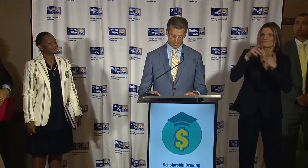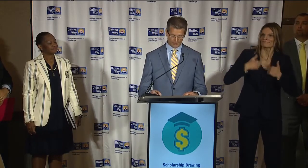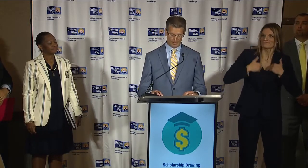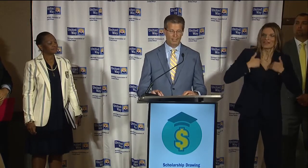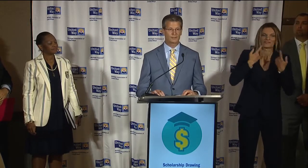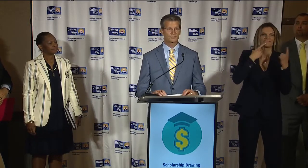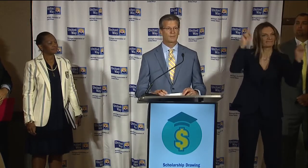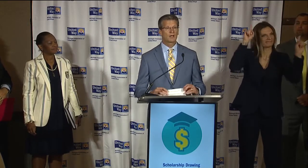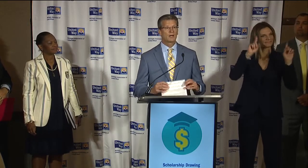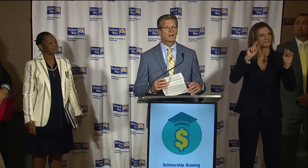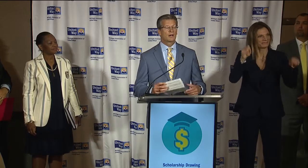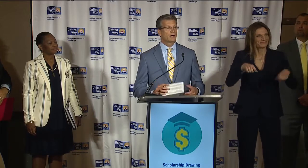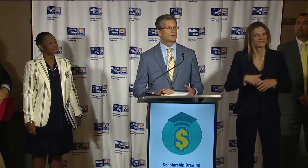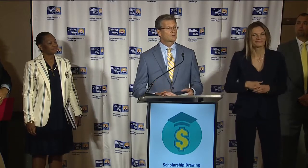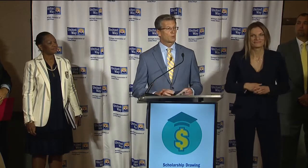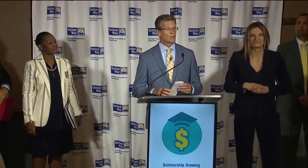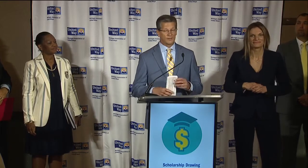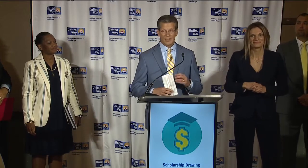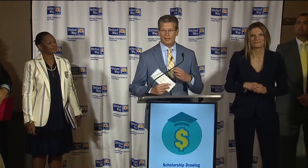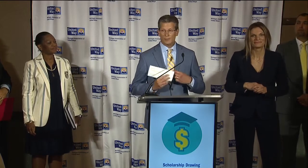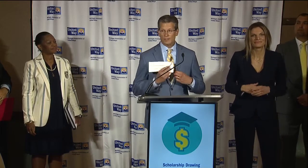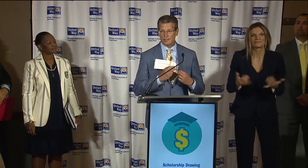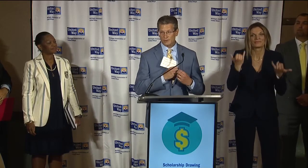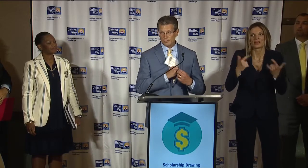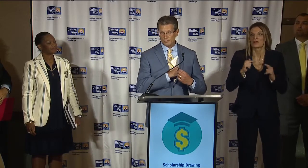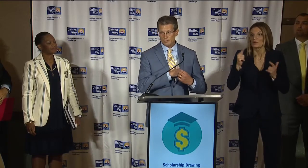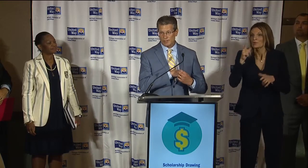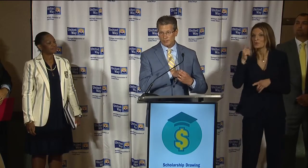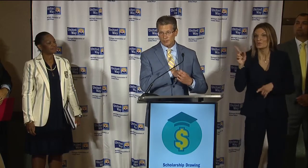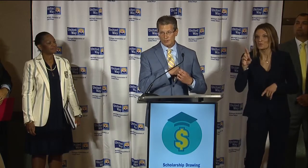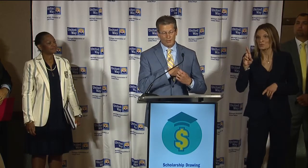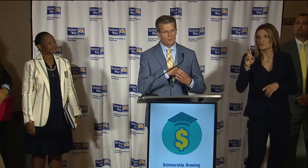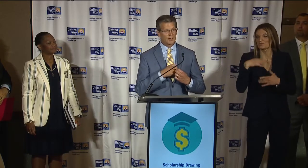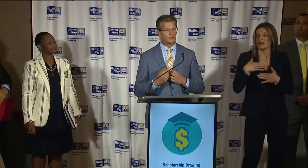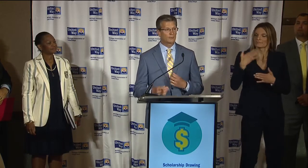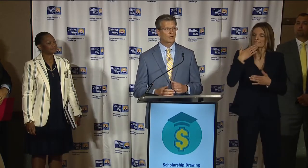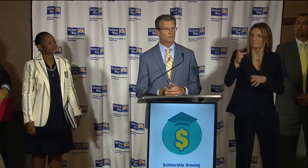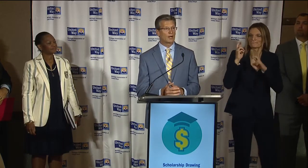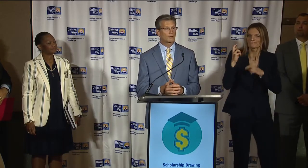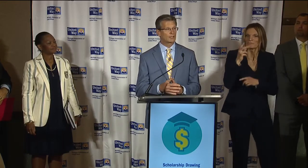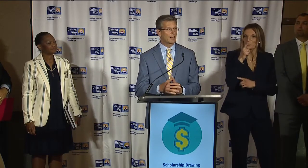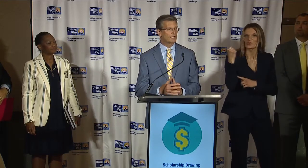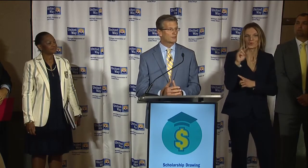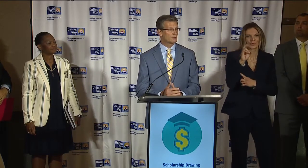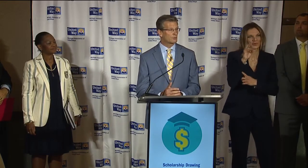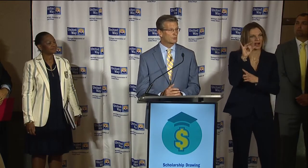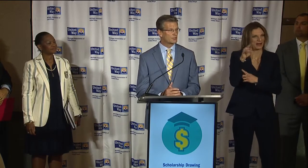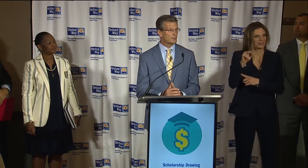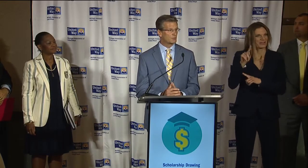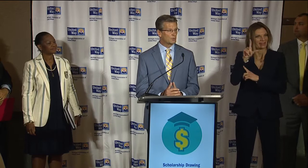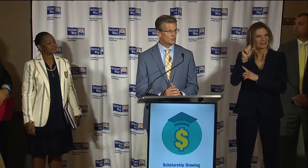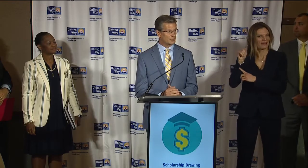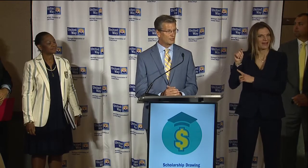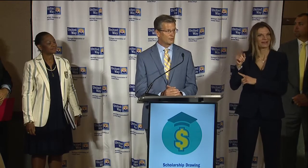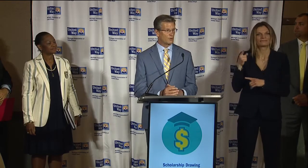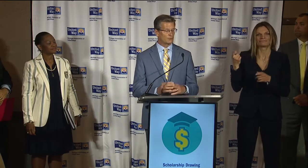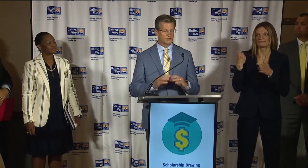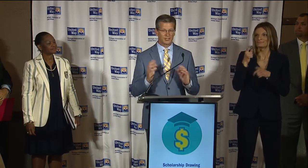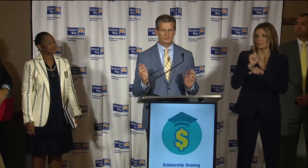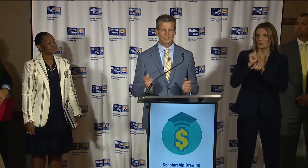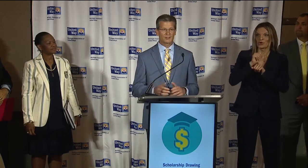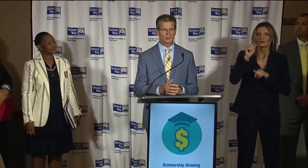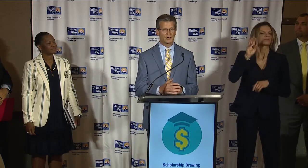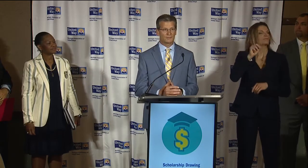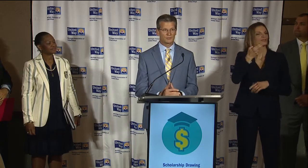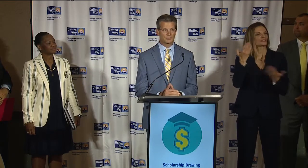scholarship sweepstakes. So with that, I want to introduce a good longtime friend, Robin Lott, who has been with the state